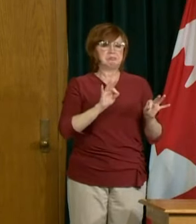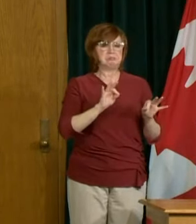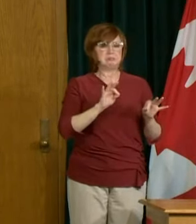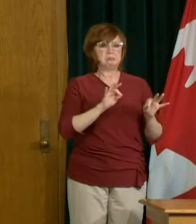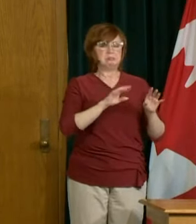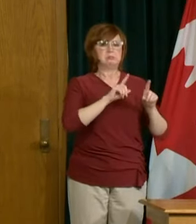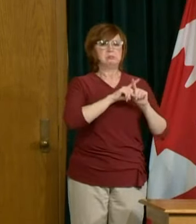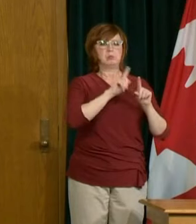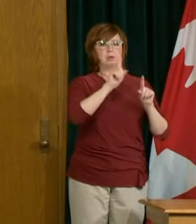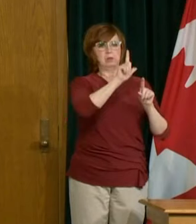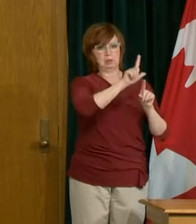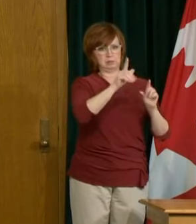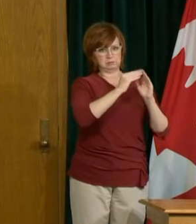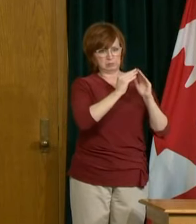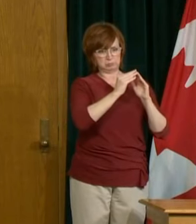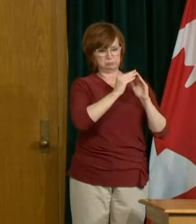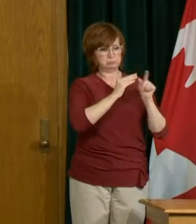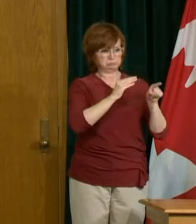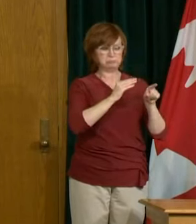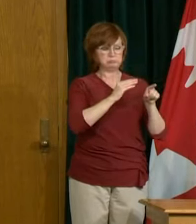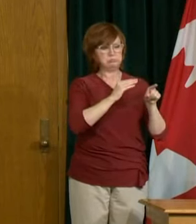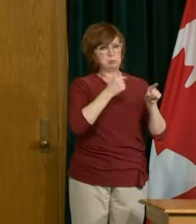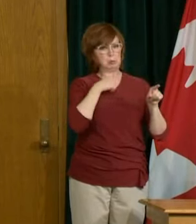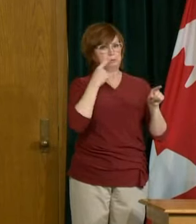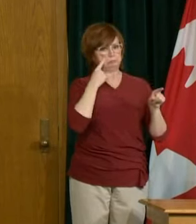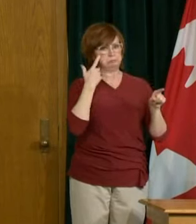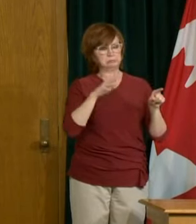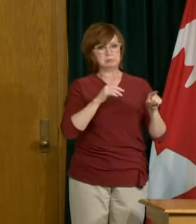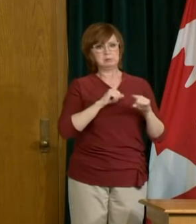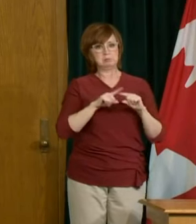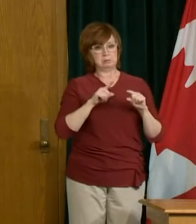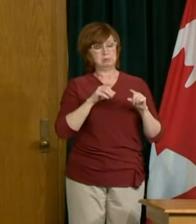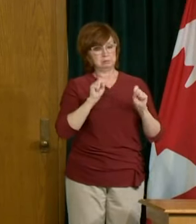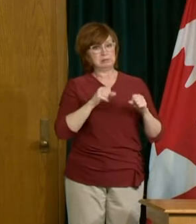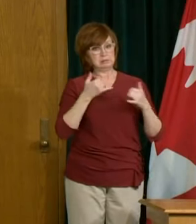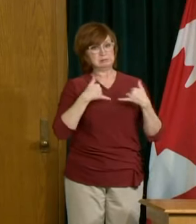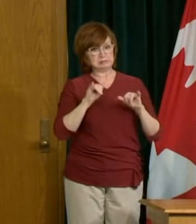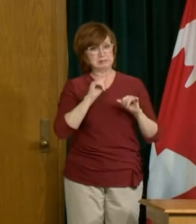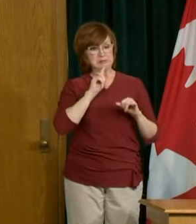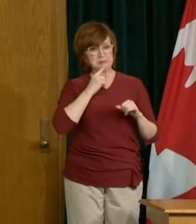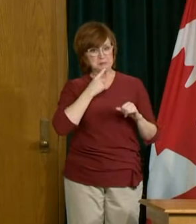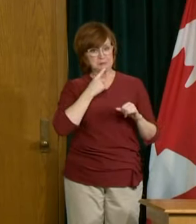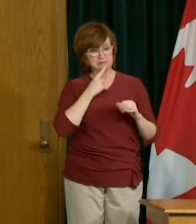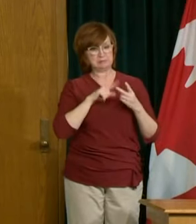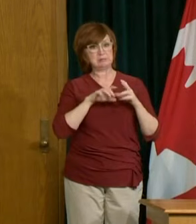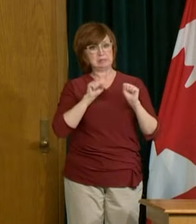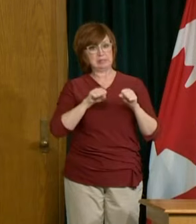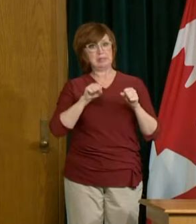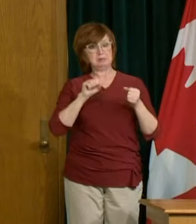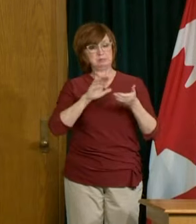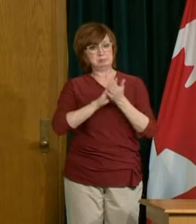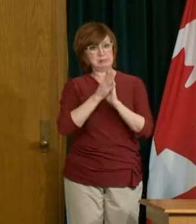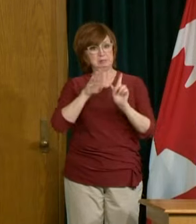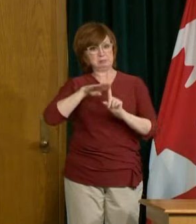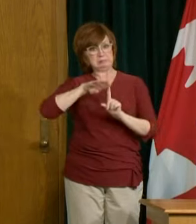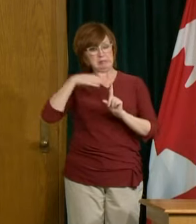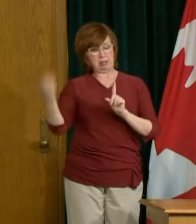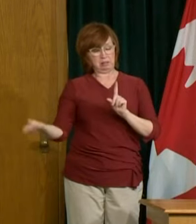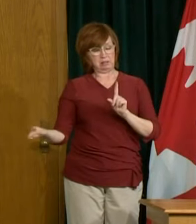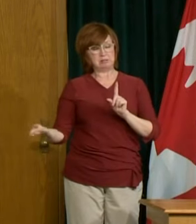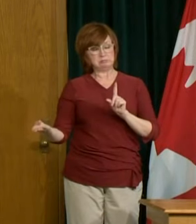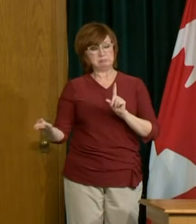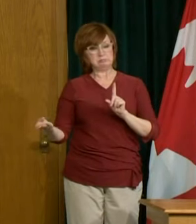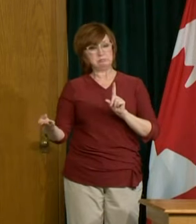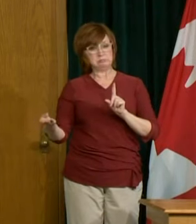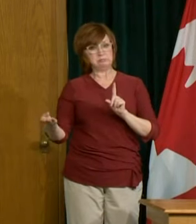you can still have a low but real risk of serious illness and death. It's much lower, but it can happen.